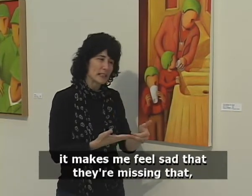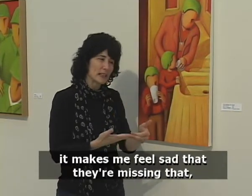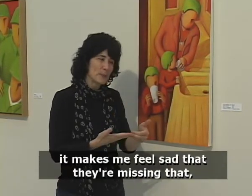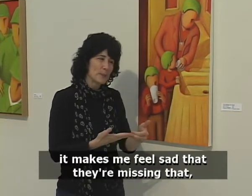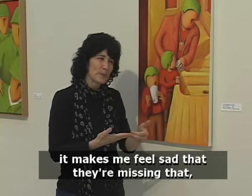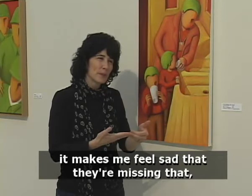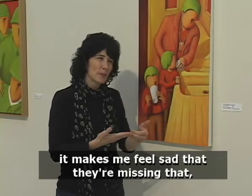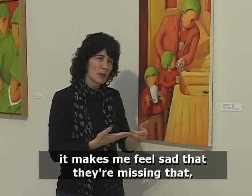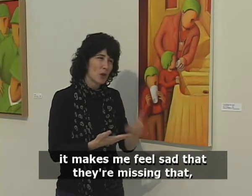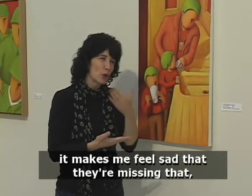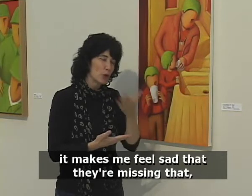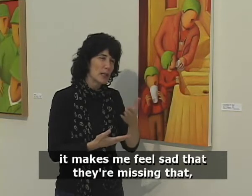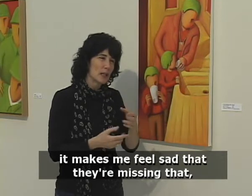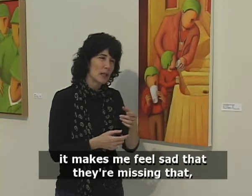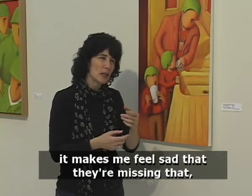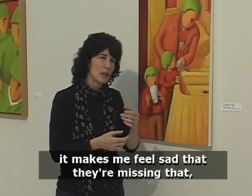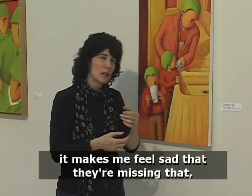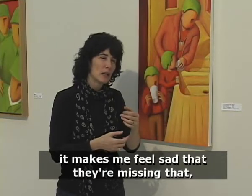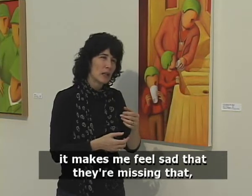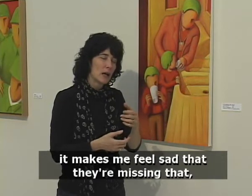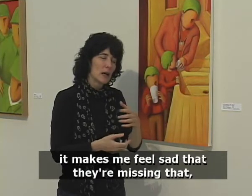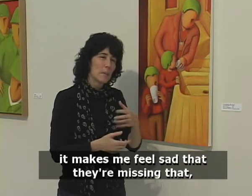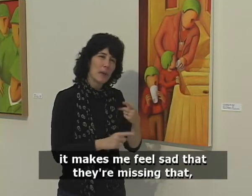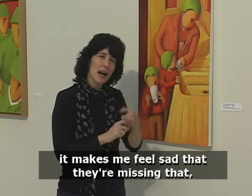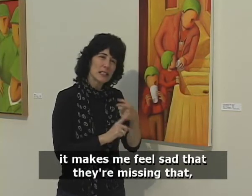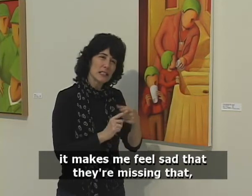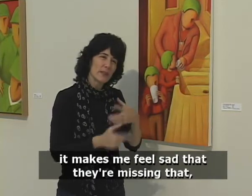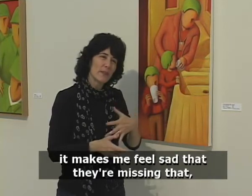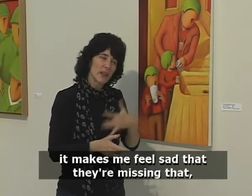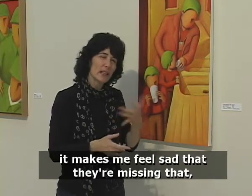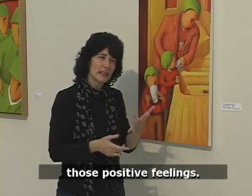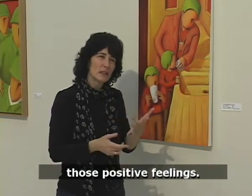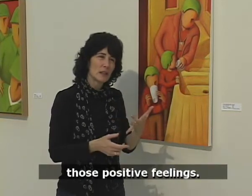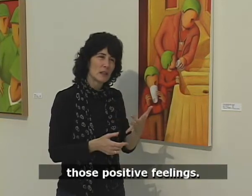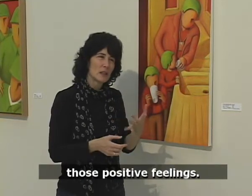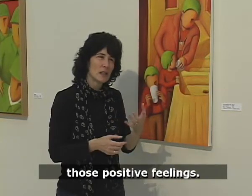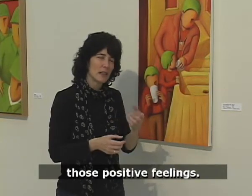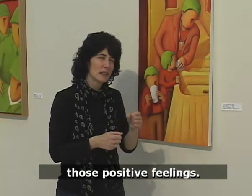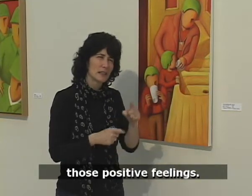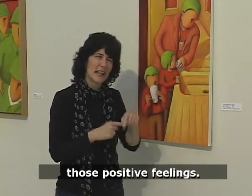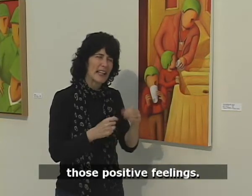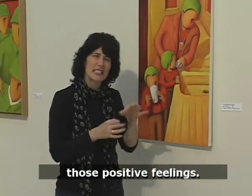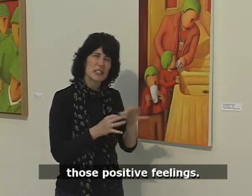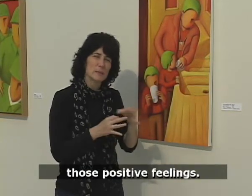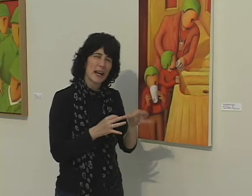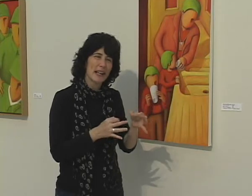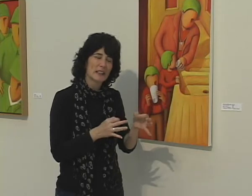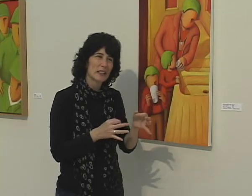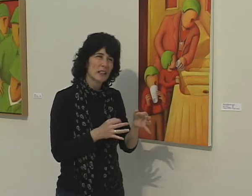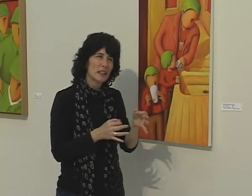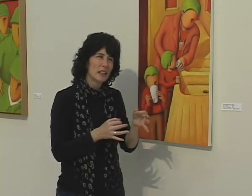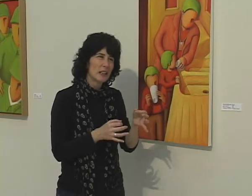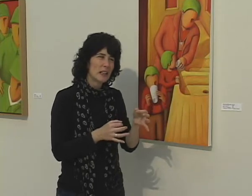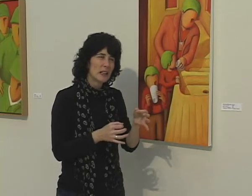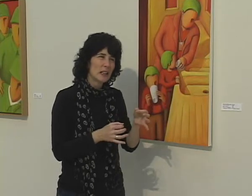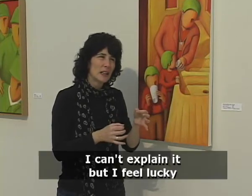sad that they're missing that, those positive feelings. I